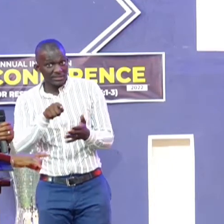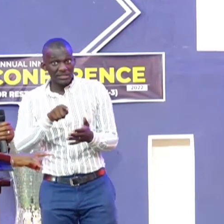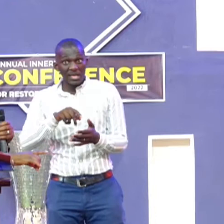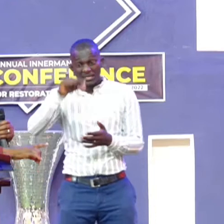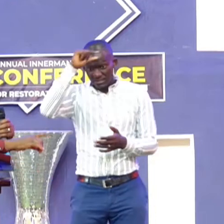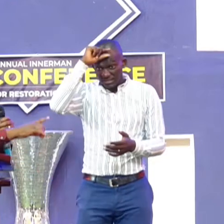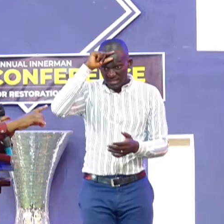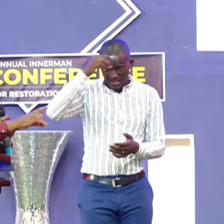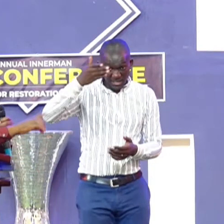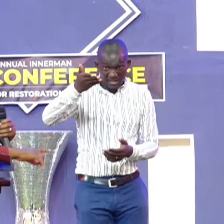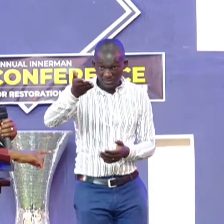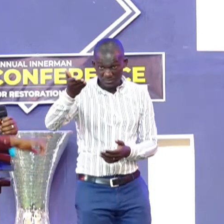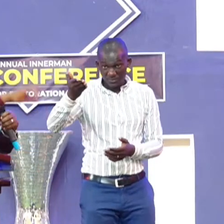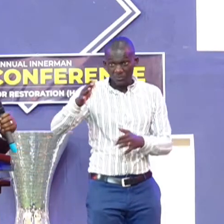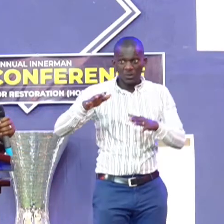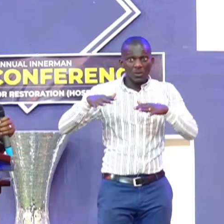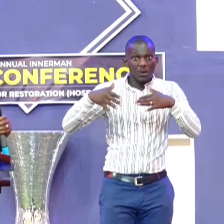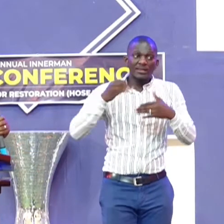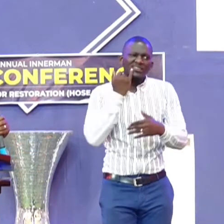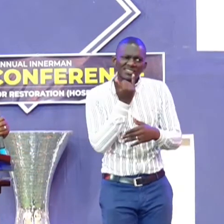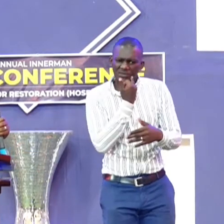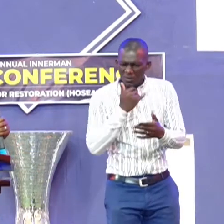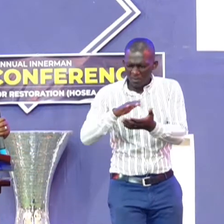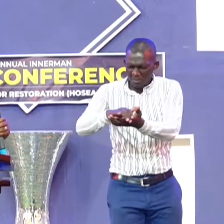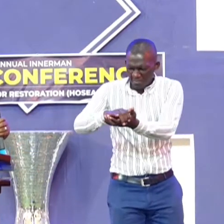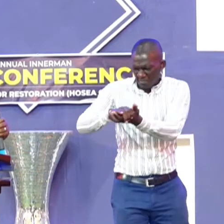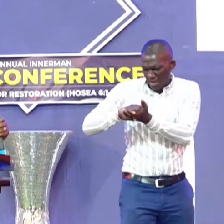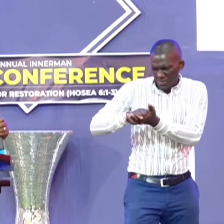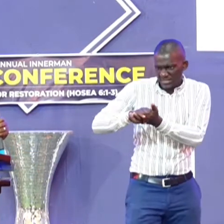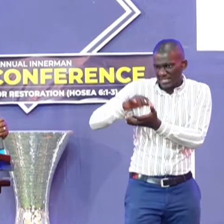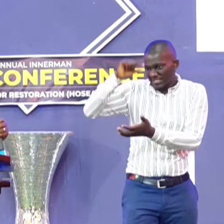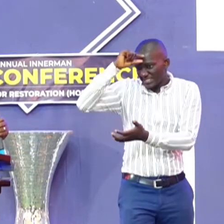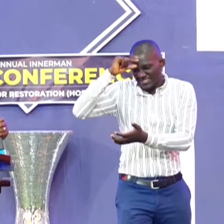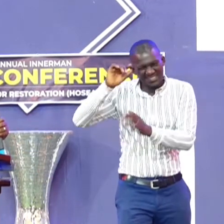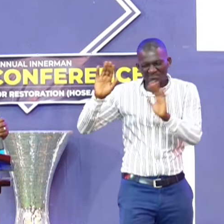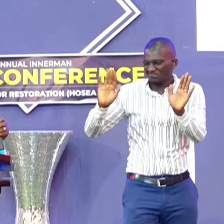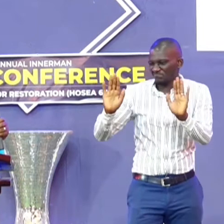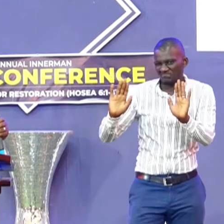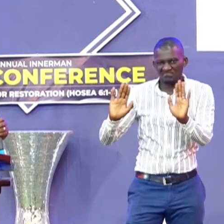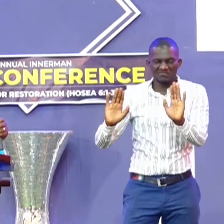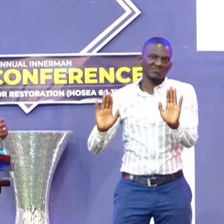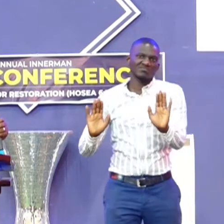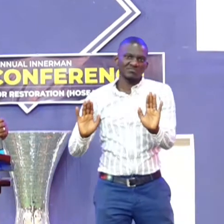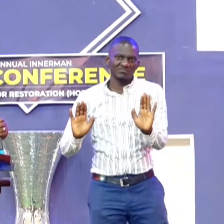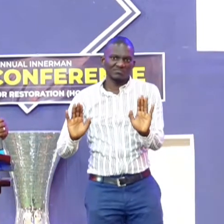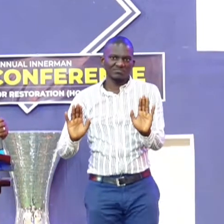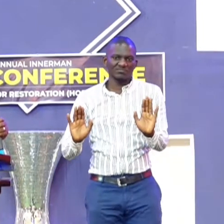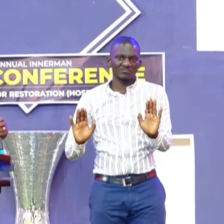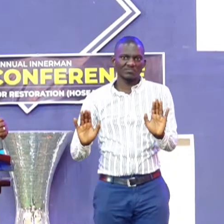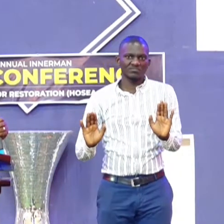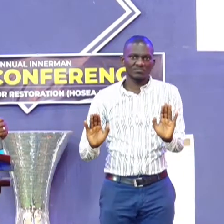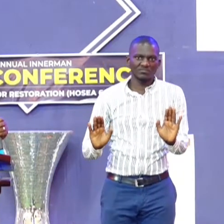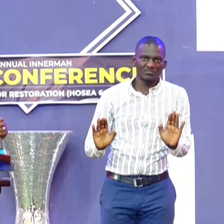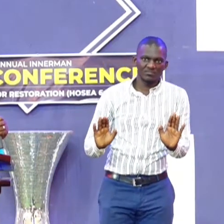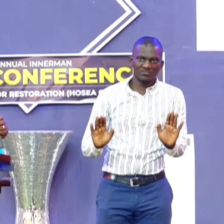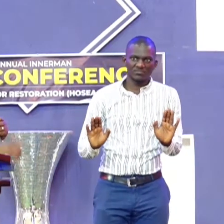that a Gentile, it was a custom that an Israelite would not marry